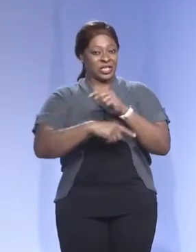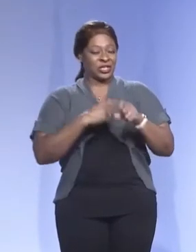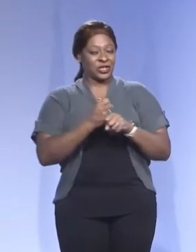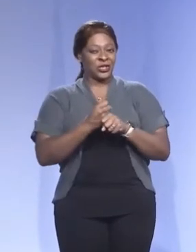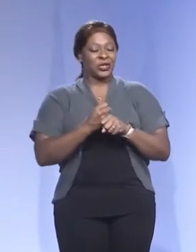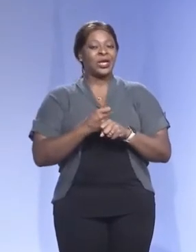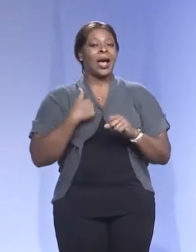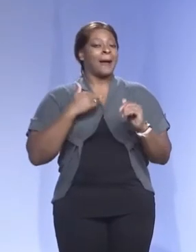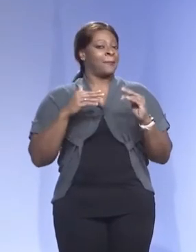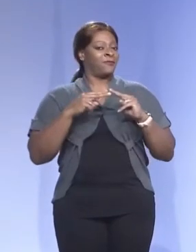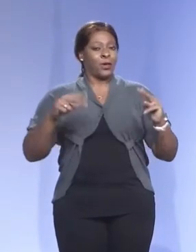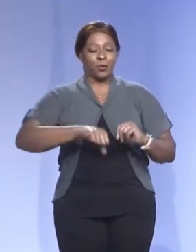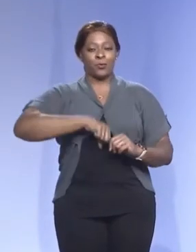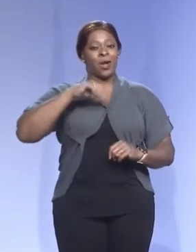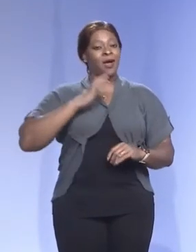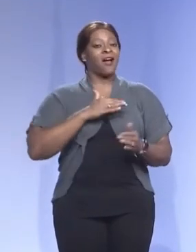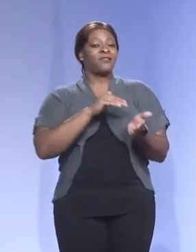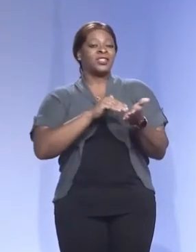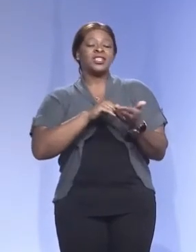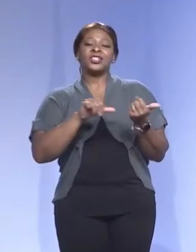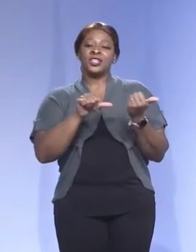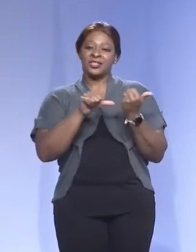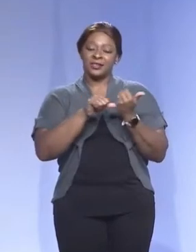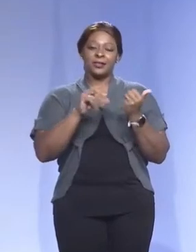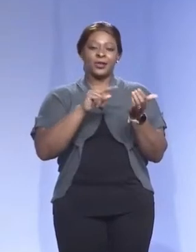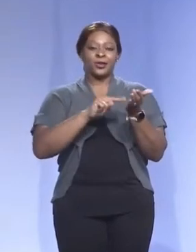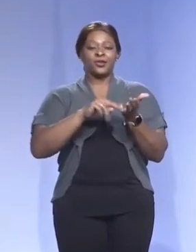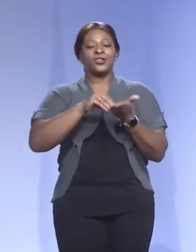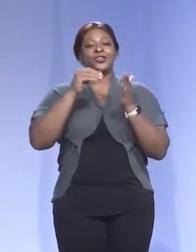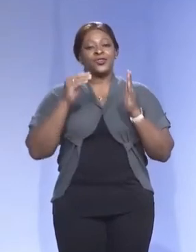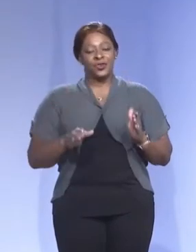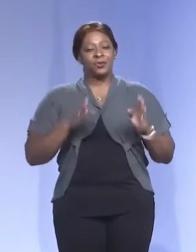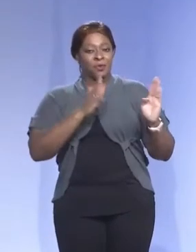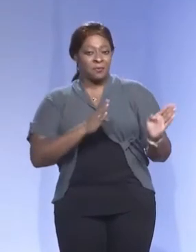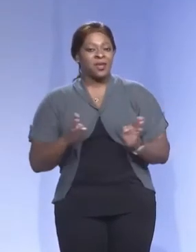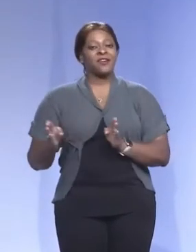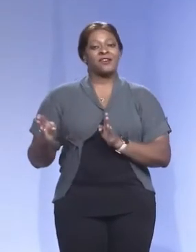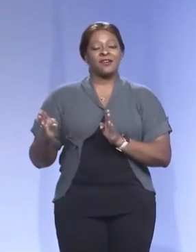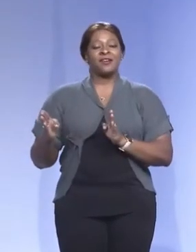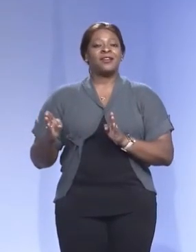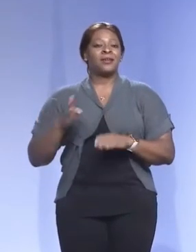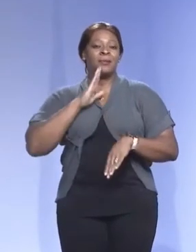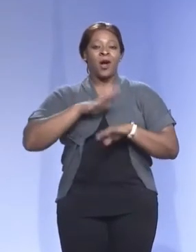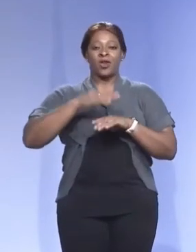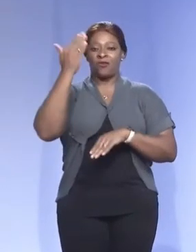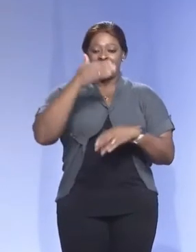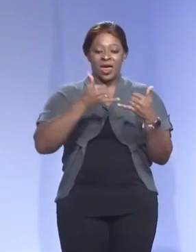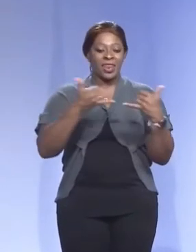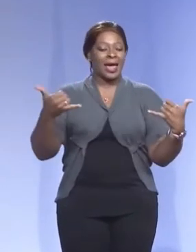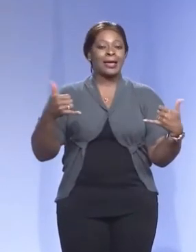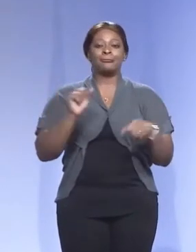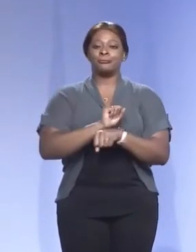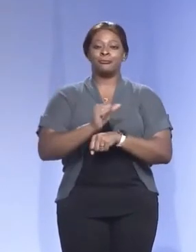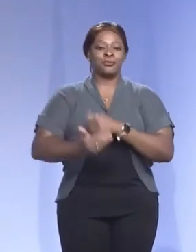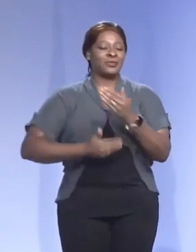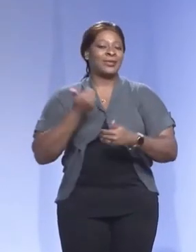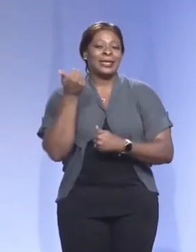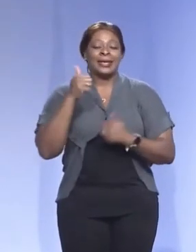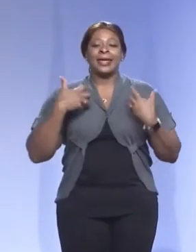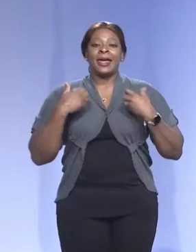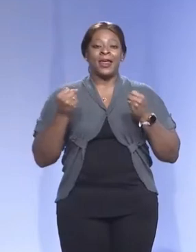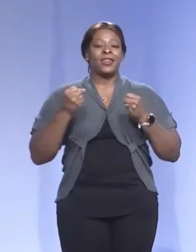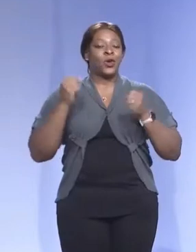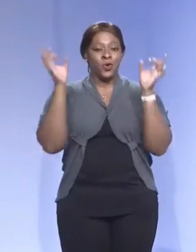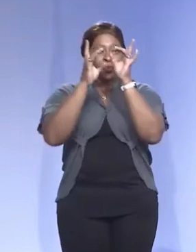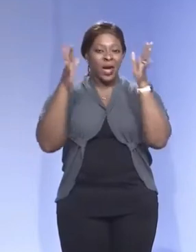I'm equally proud that our physician assistant and nursing students are preparing to be on the front line of any health crisis here